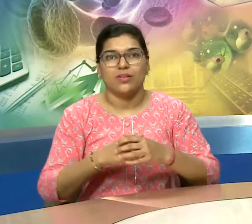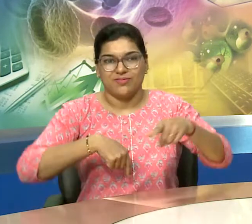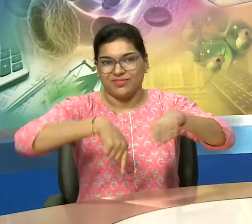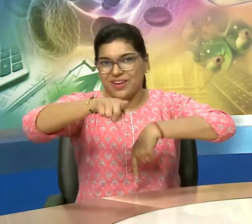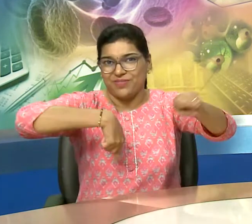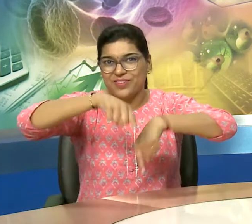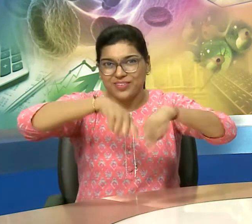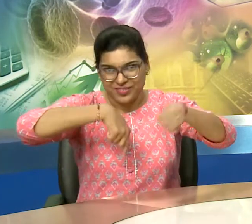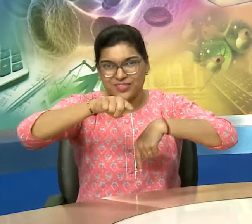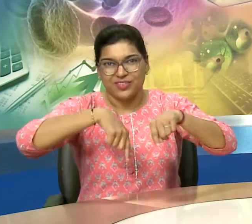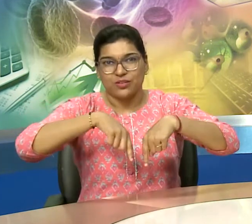This is the fourth point.